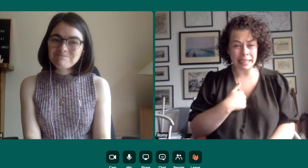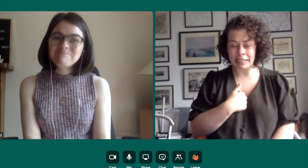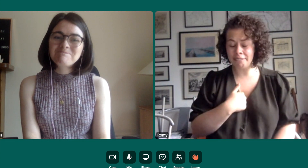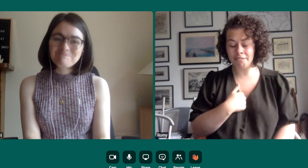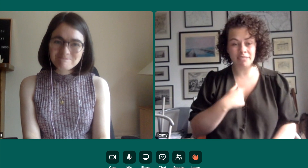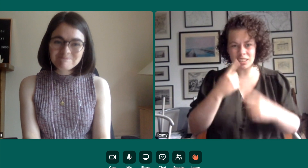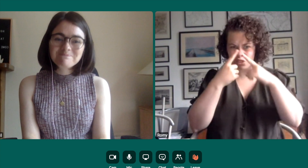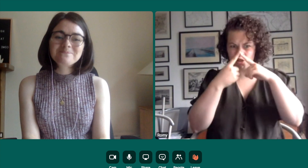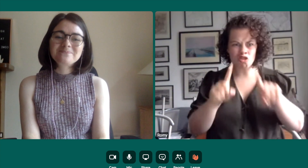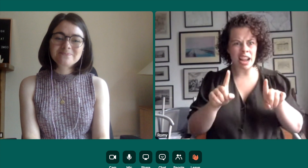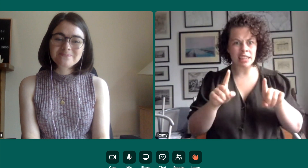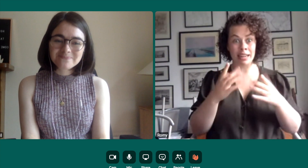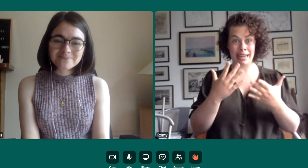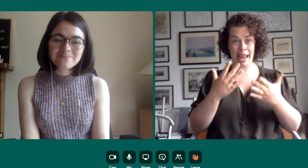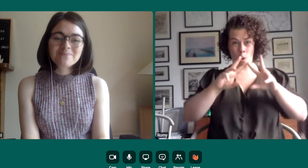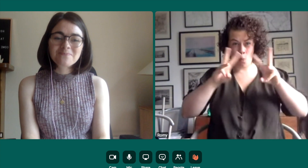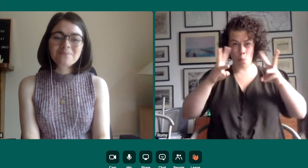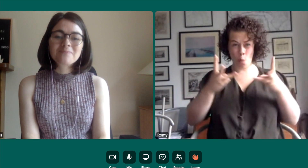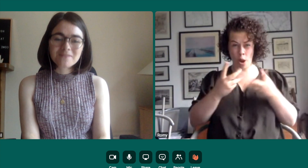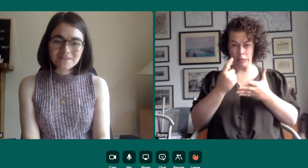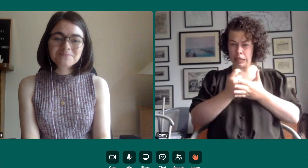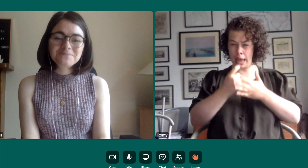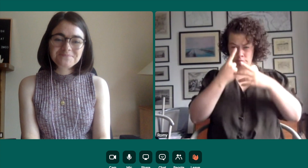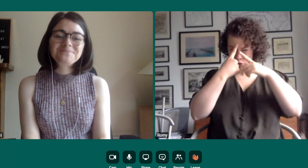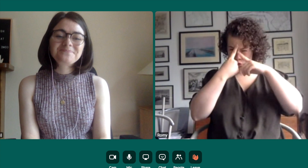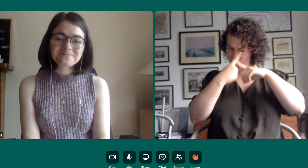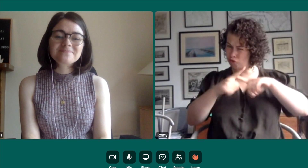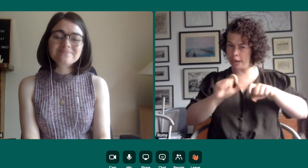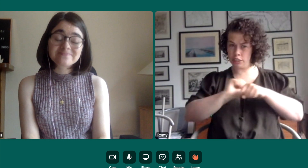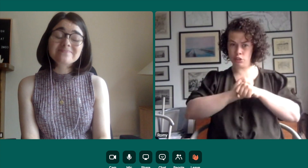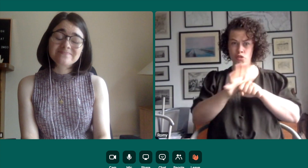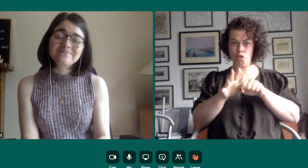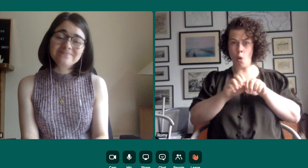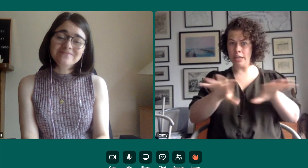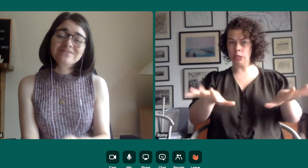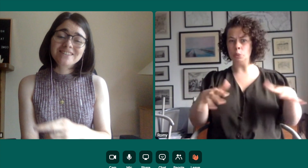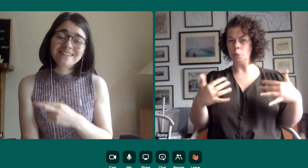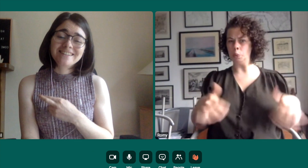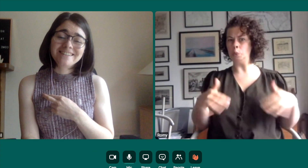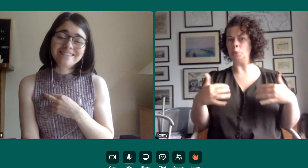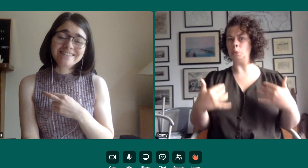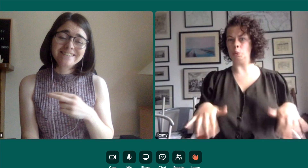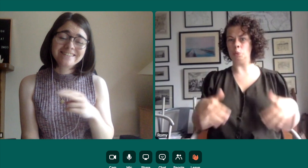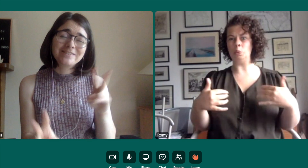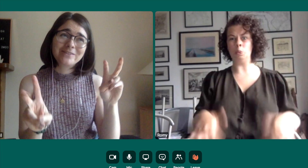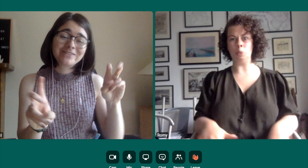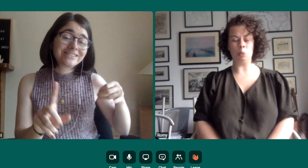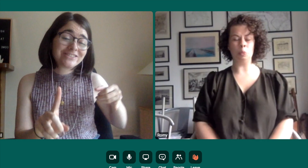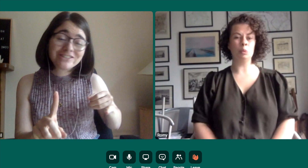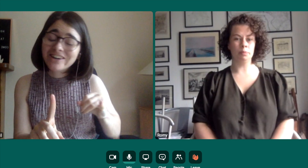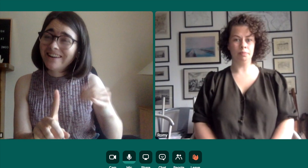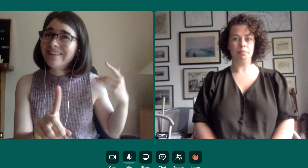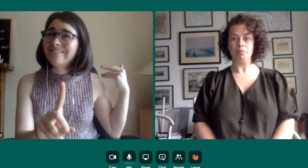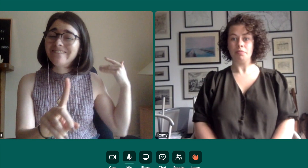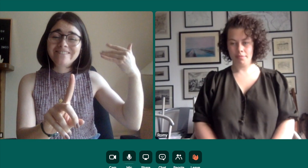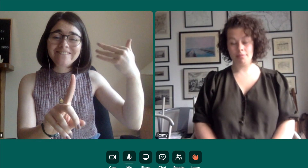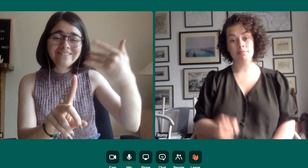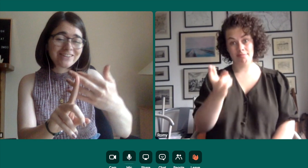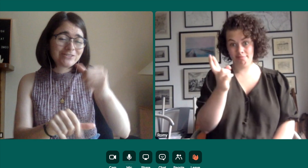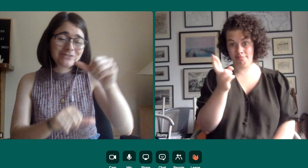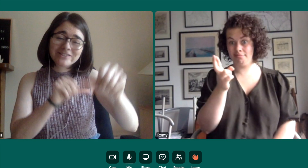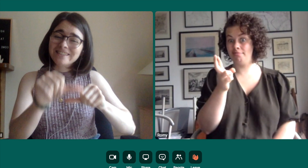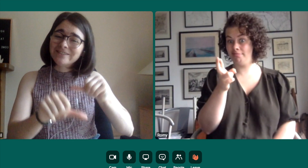either. It's so weird. And in such a bizarre time in the world as well. You know. It's been a journey. It's been a journey through season